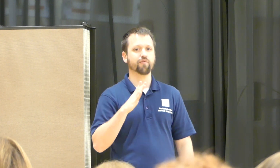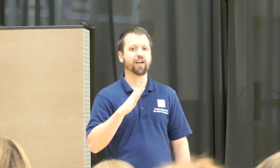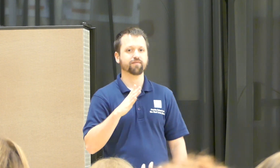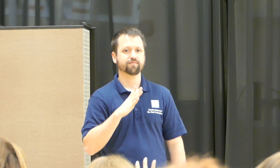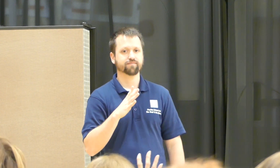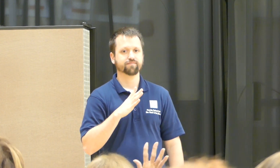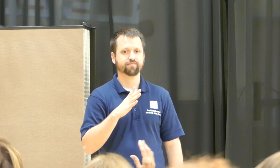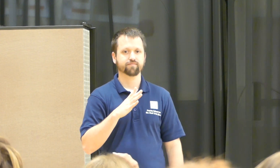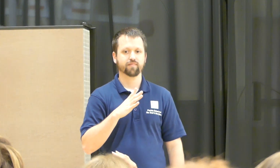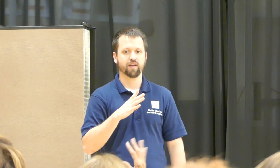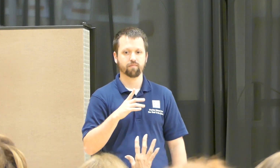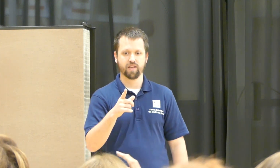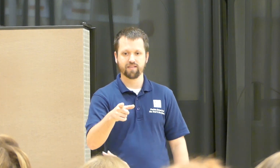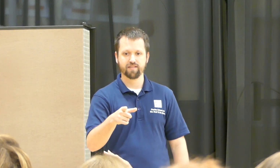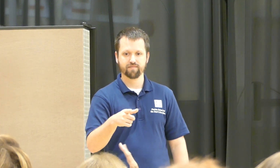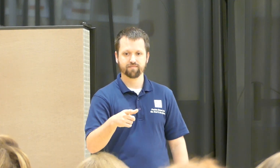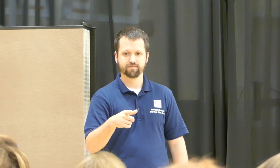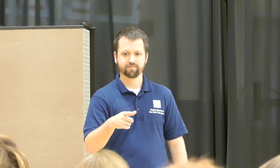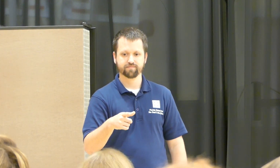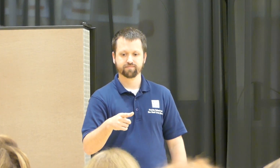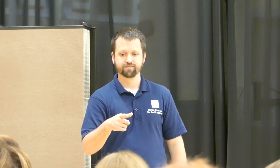fine. Yes.